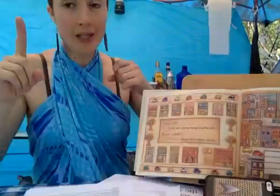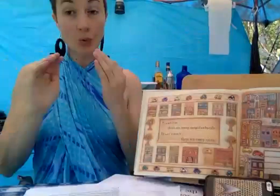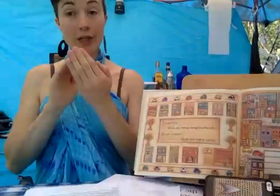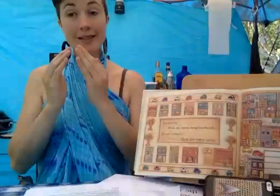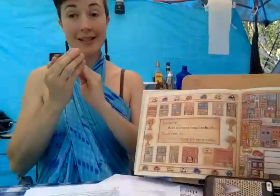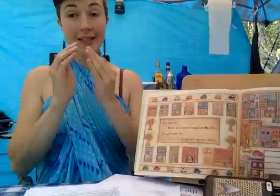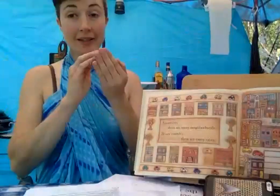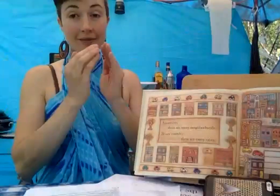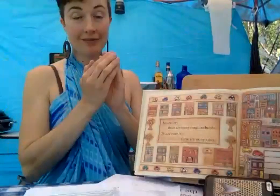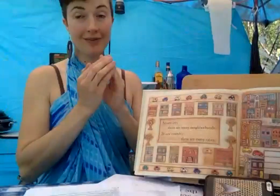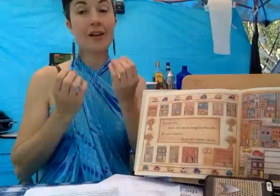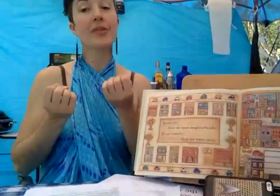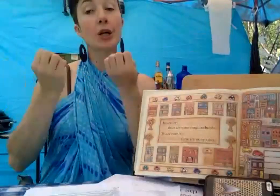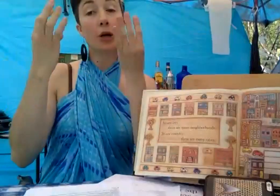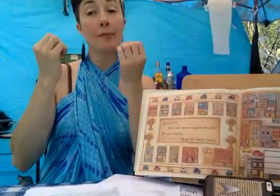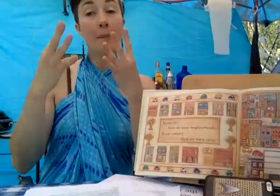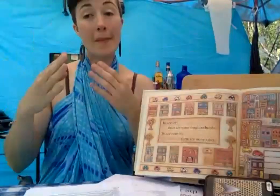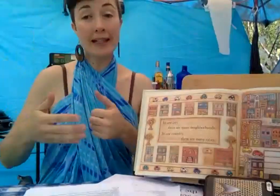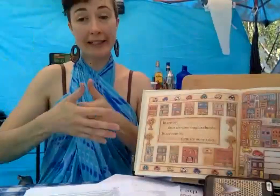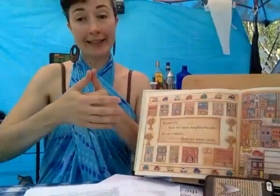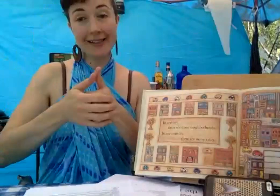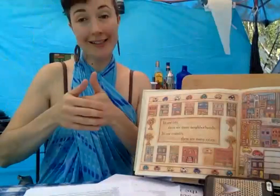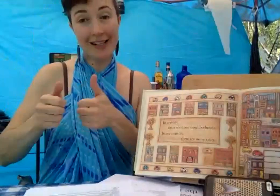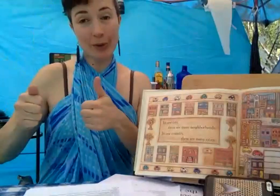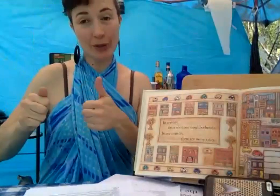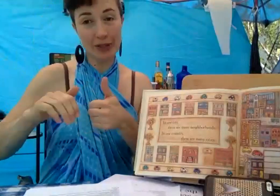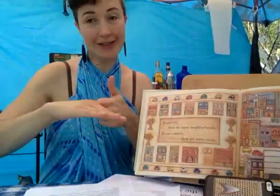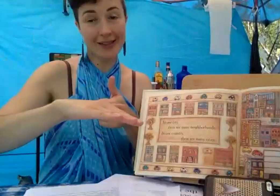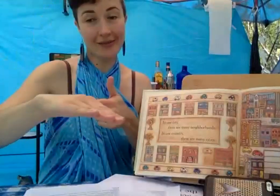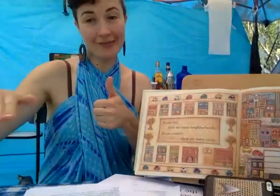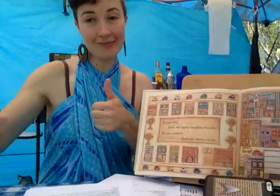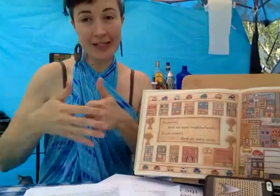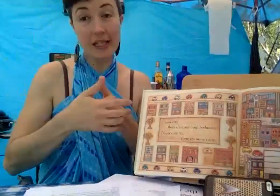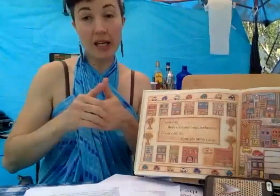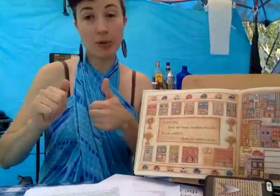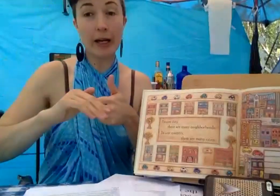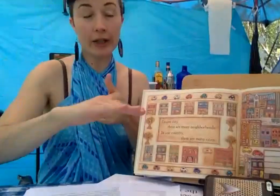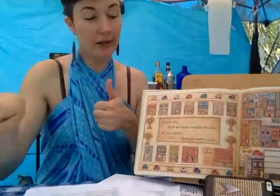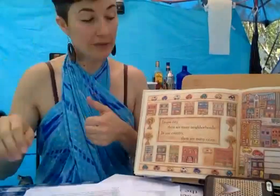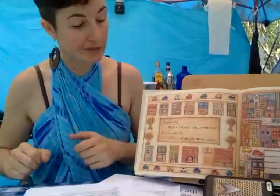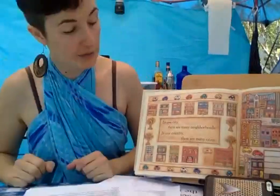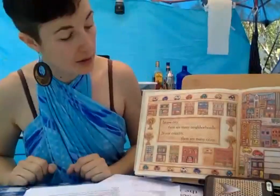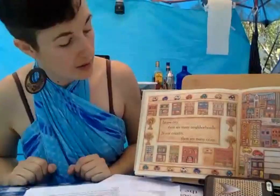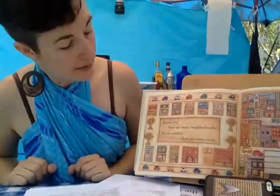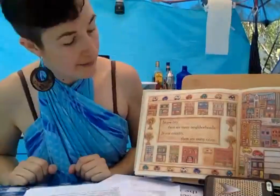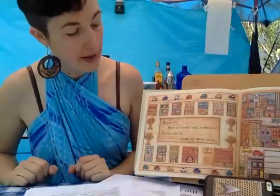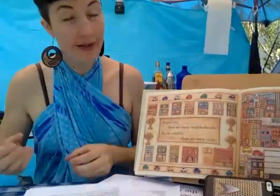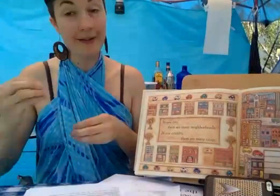In one city, there are many neighborhoods. That's neighbor area.